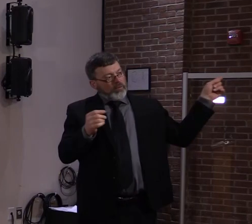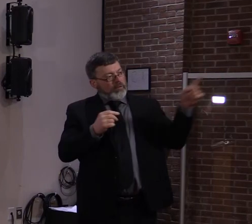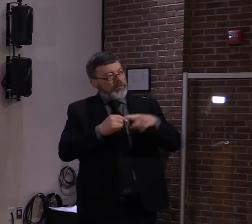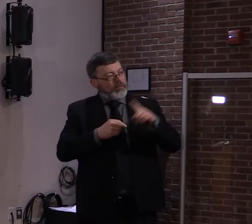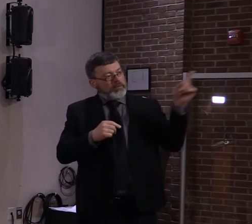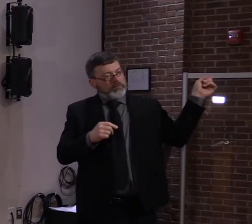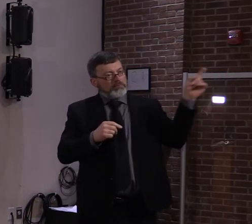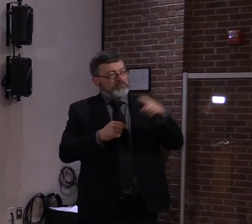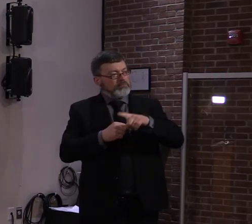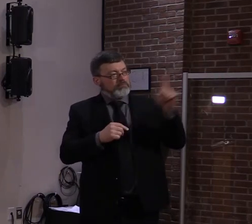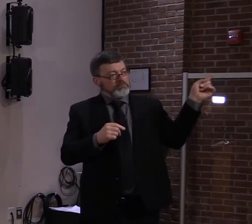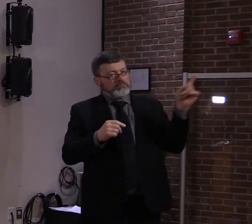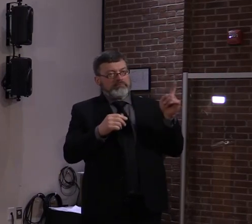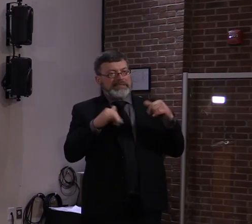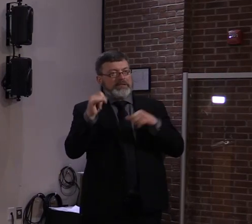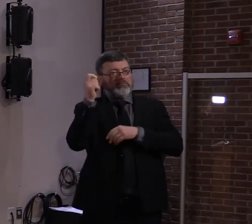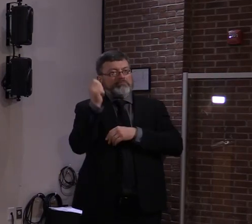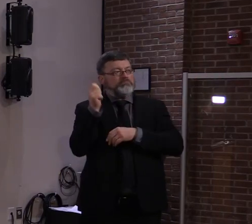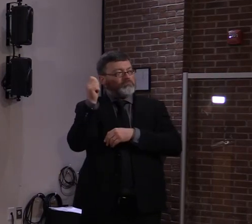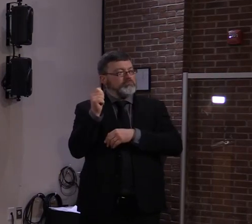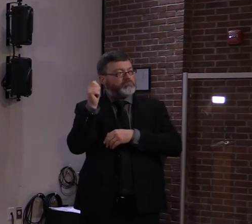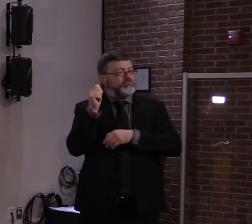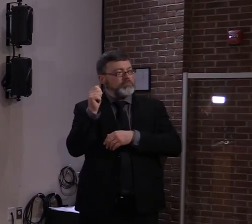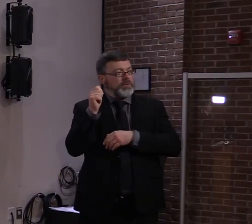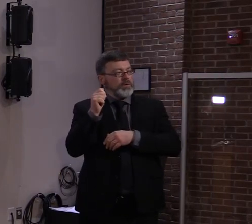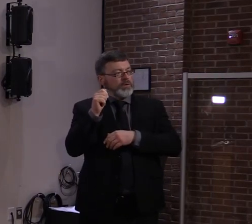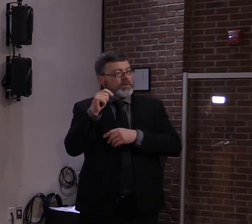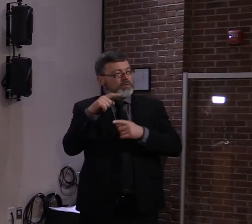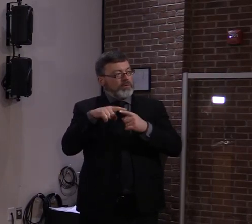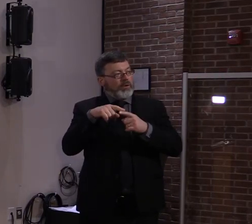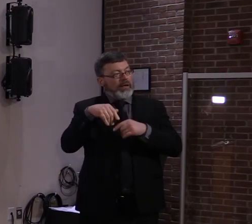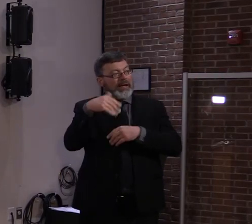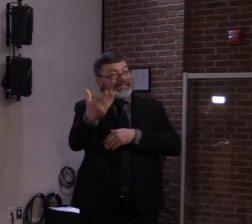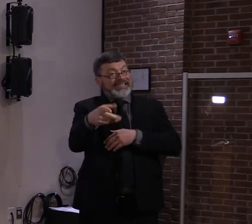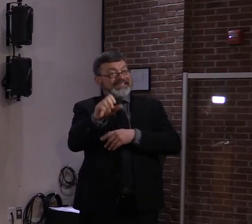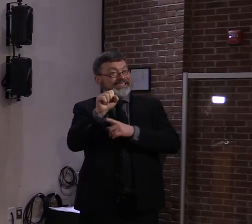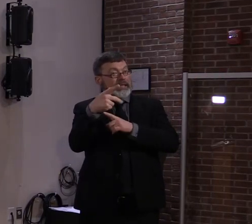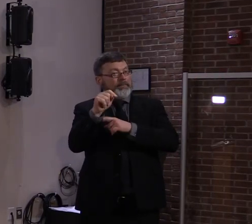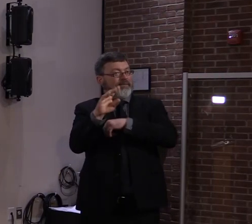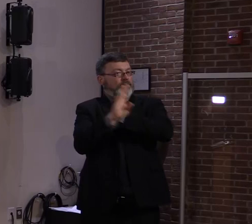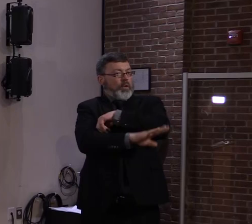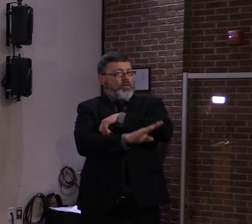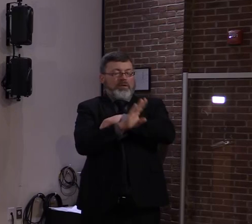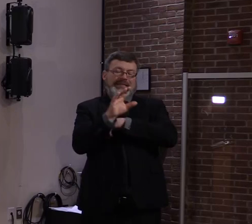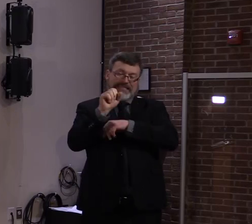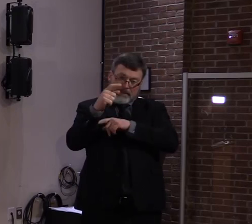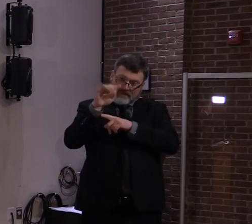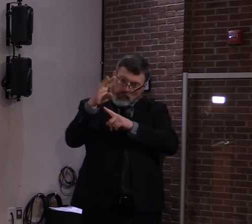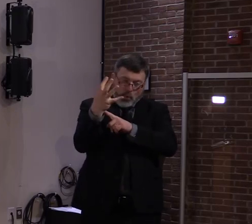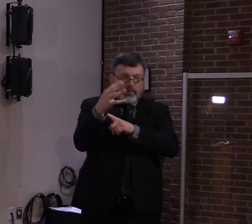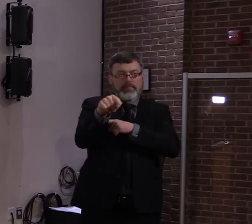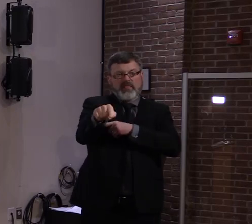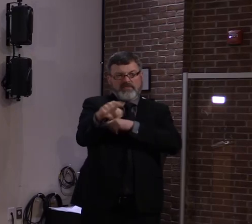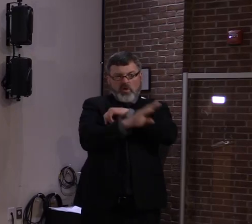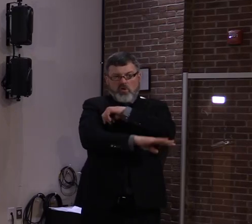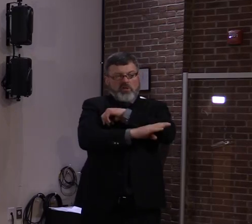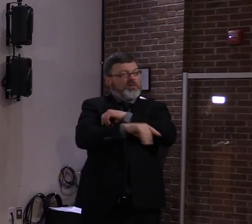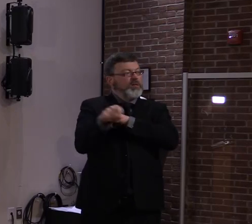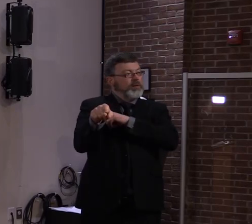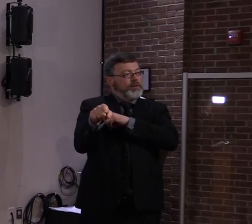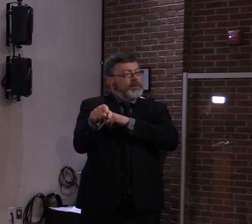if they continue through the end of that program, which is September 4th, it would be federally considered federal